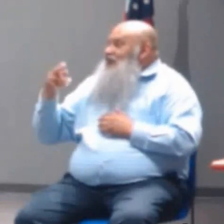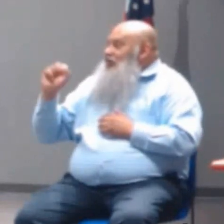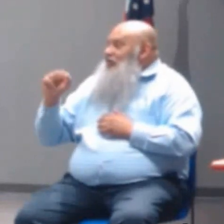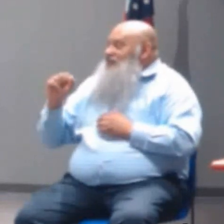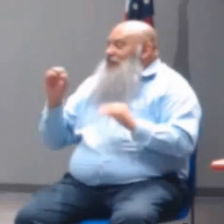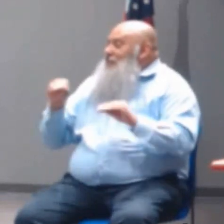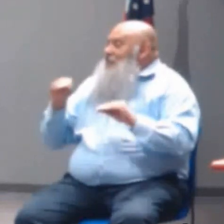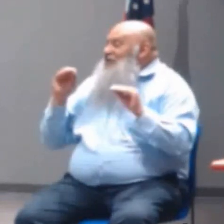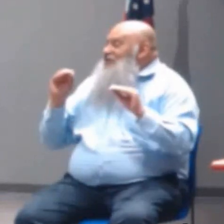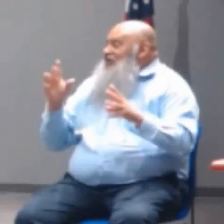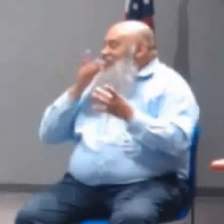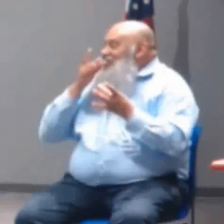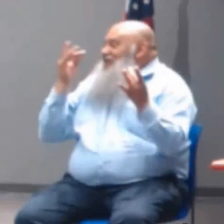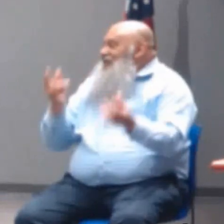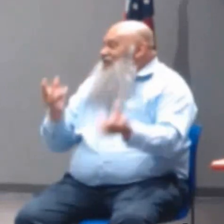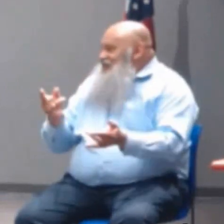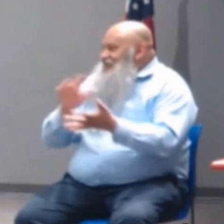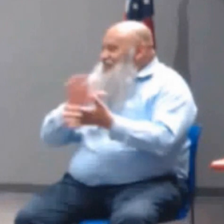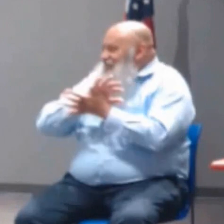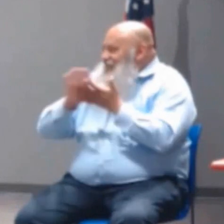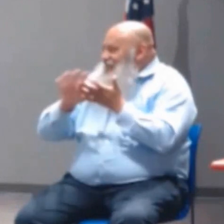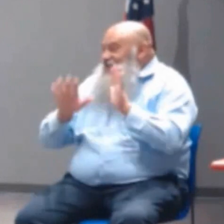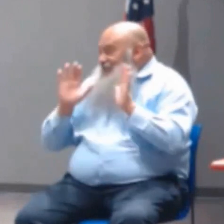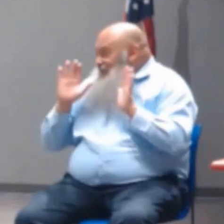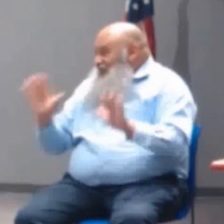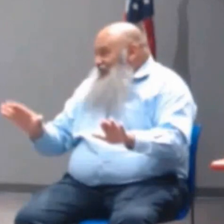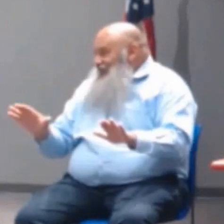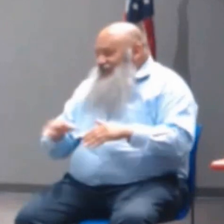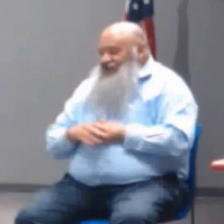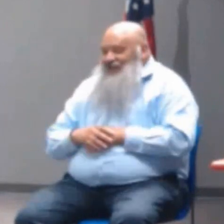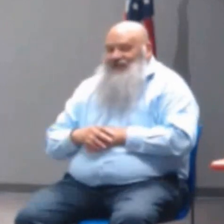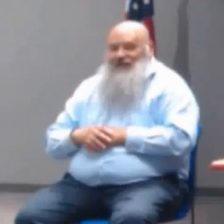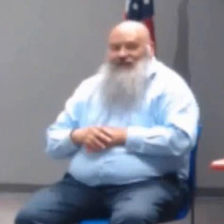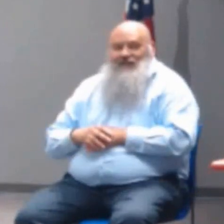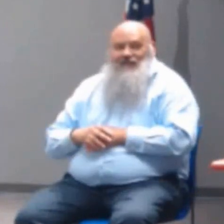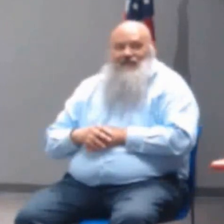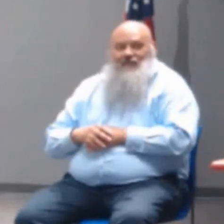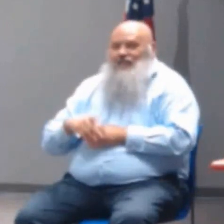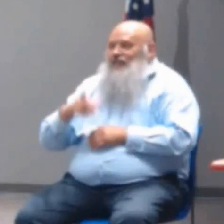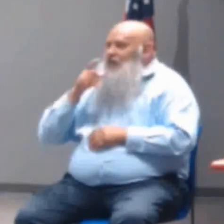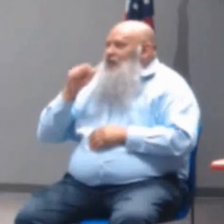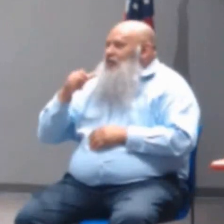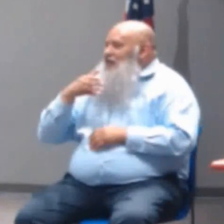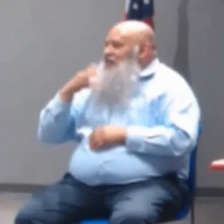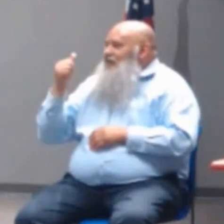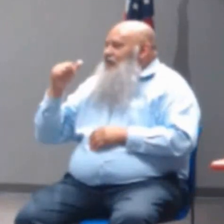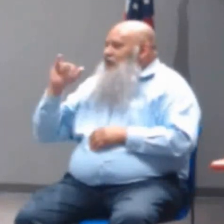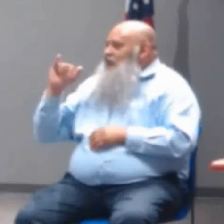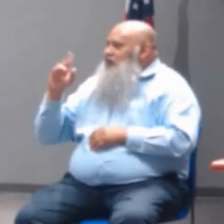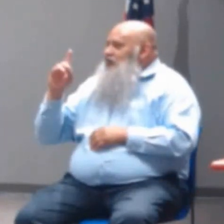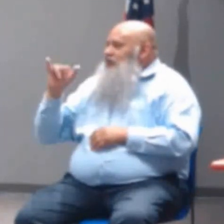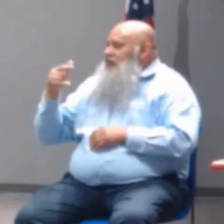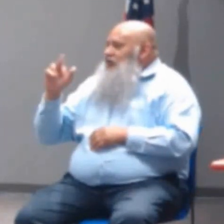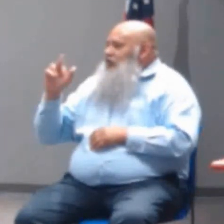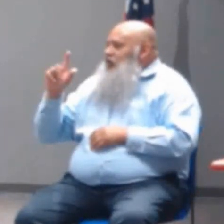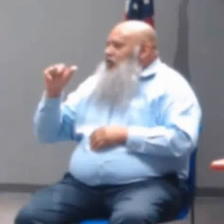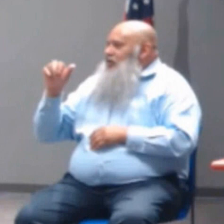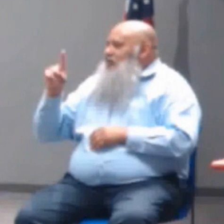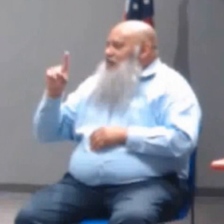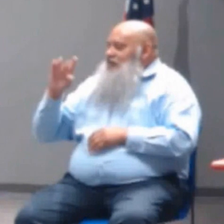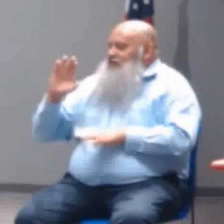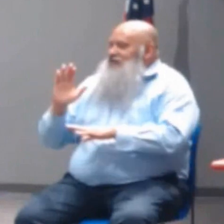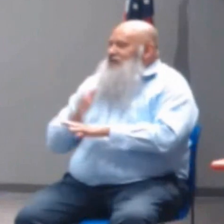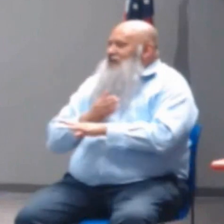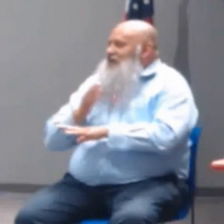and a leprechaun, and it's great, And who can forget Judy Garland singing so